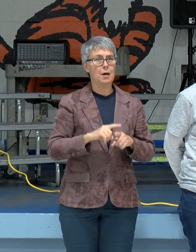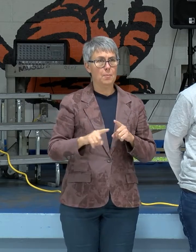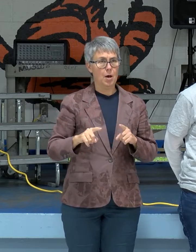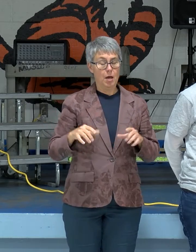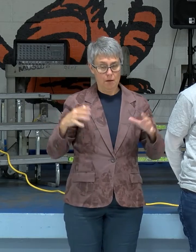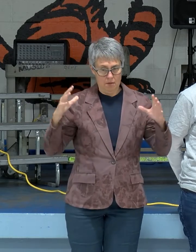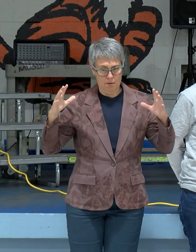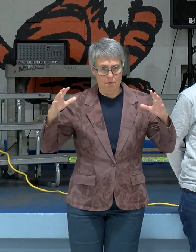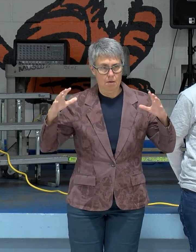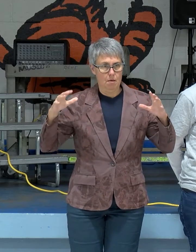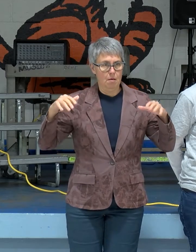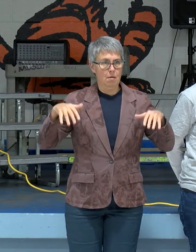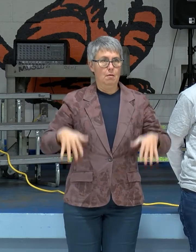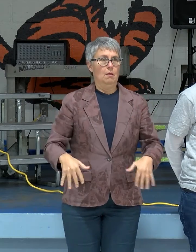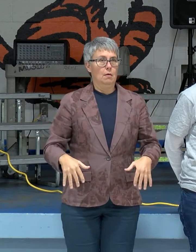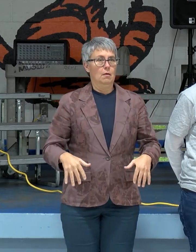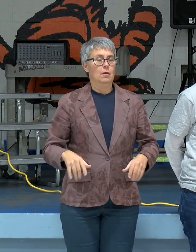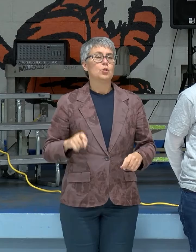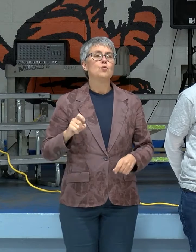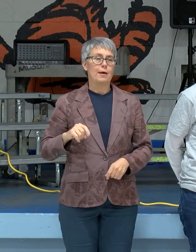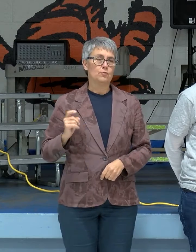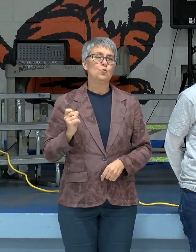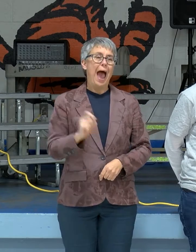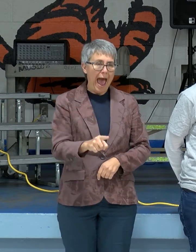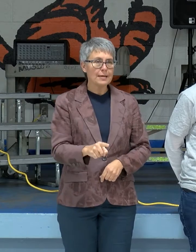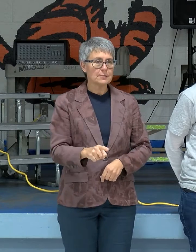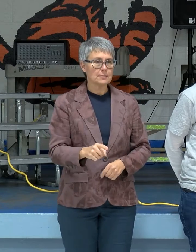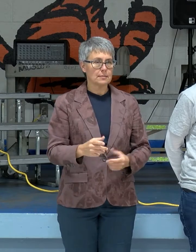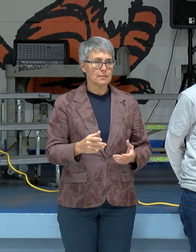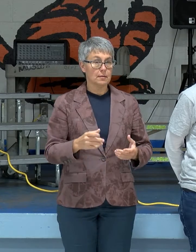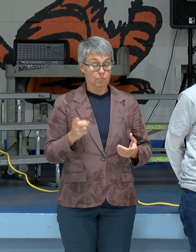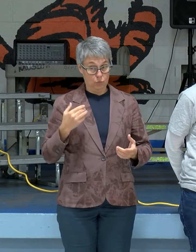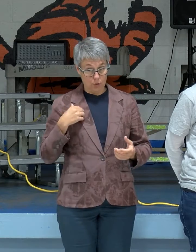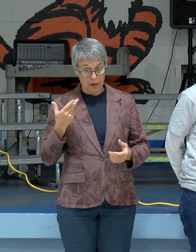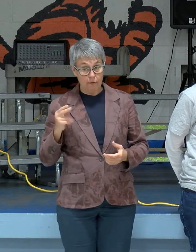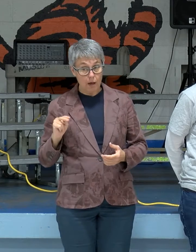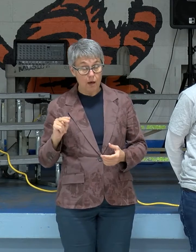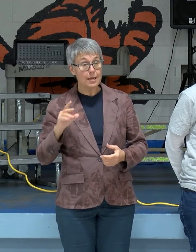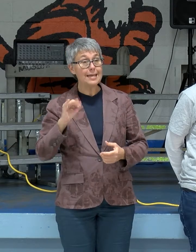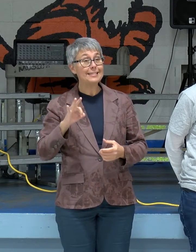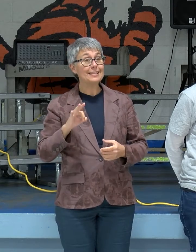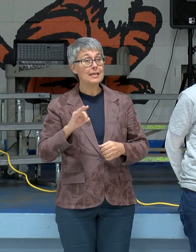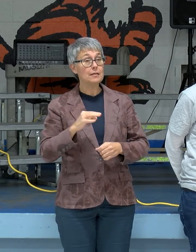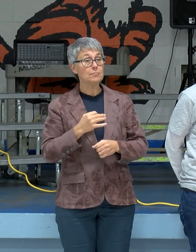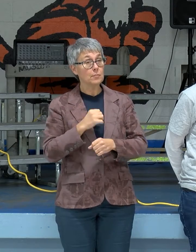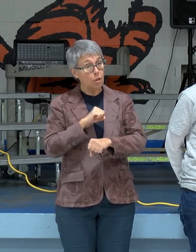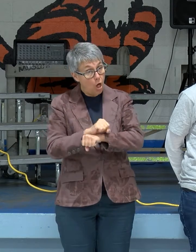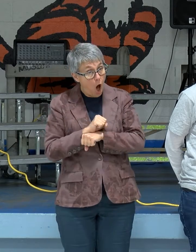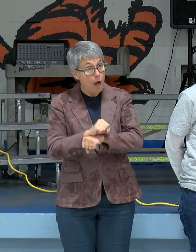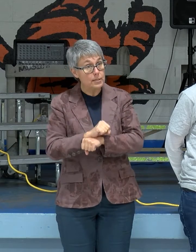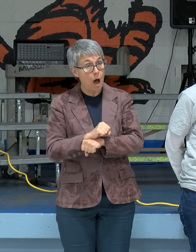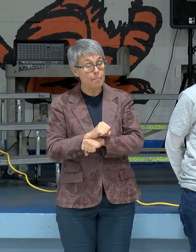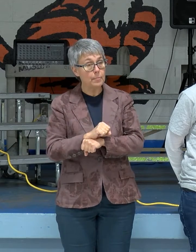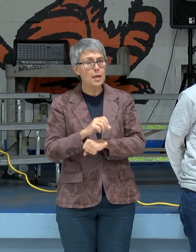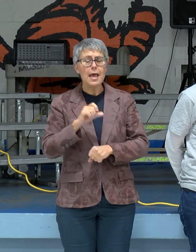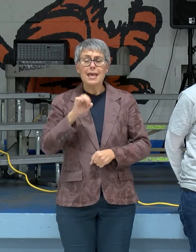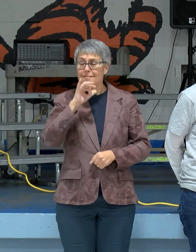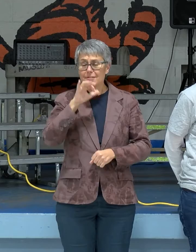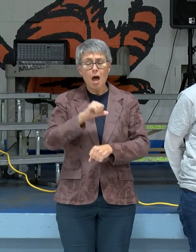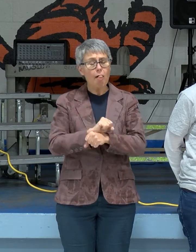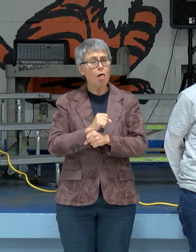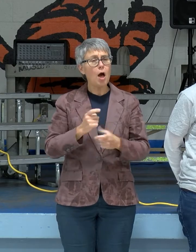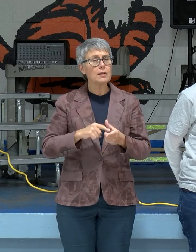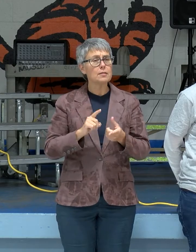that's the biggest thing, is for you to ask if your child's going to somebody's house. Is there a gun there? Is it safely stored? And if it's not, then you might want